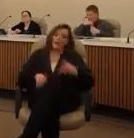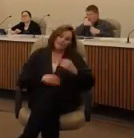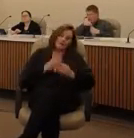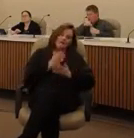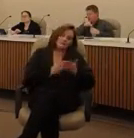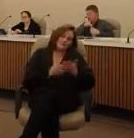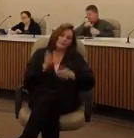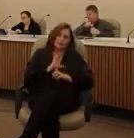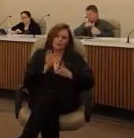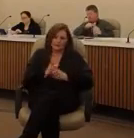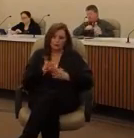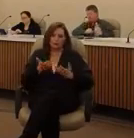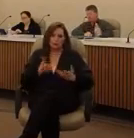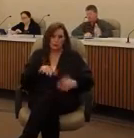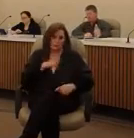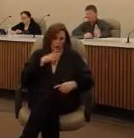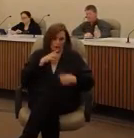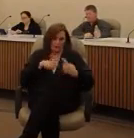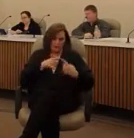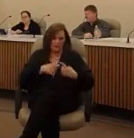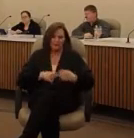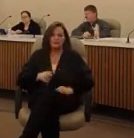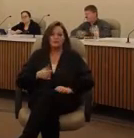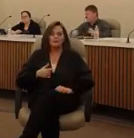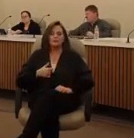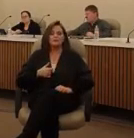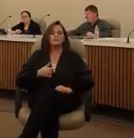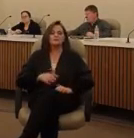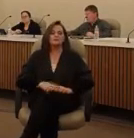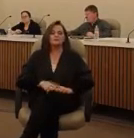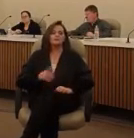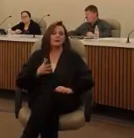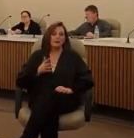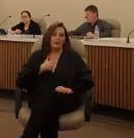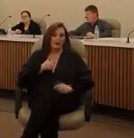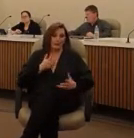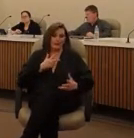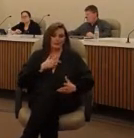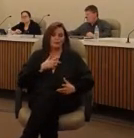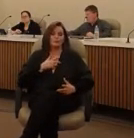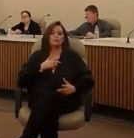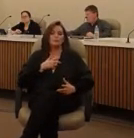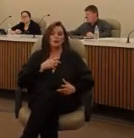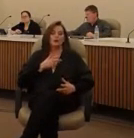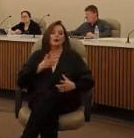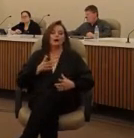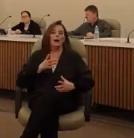of those conditions, and I'd like to basically